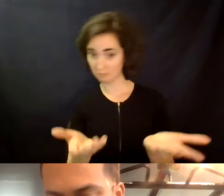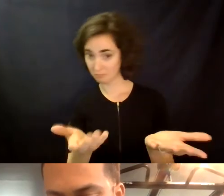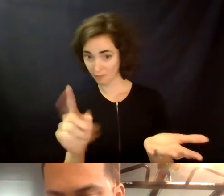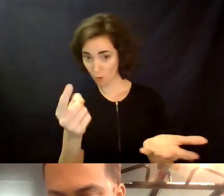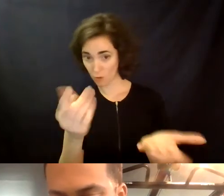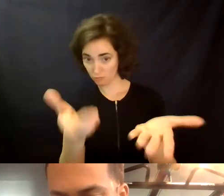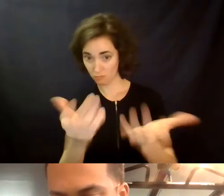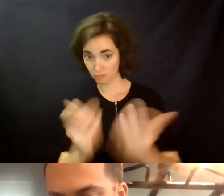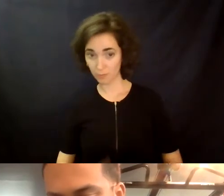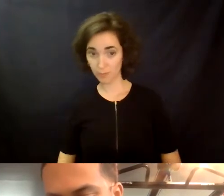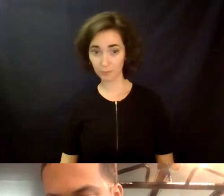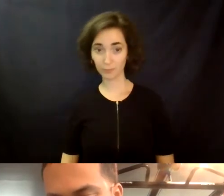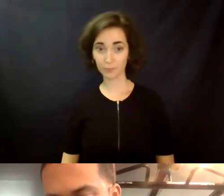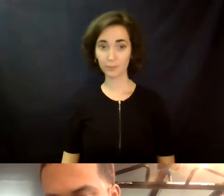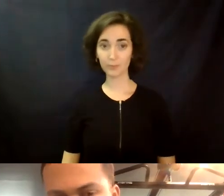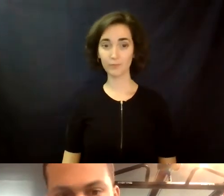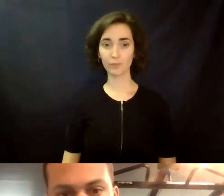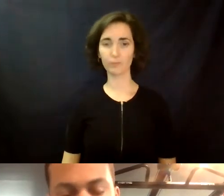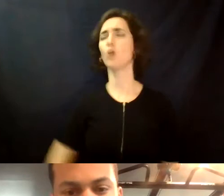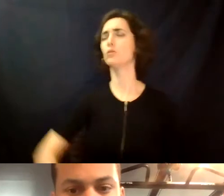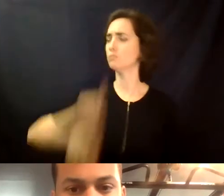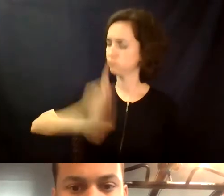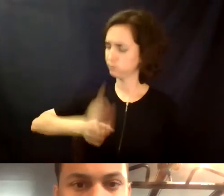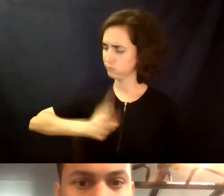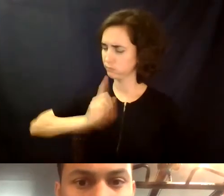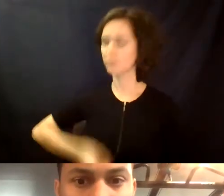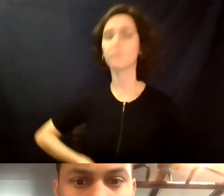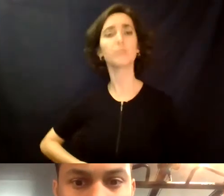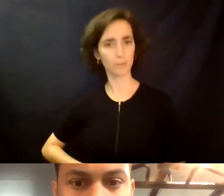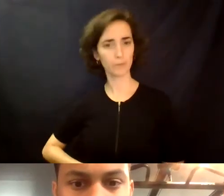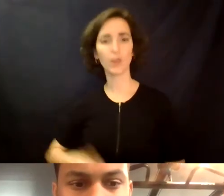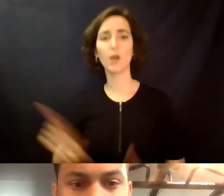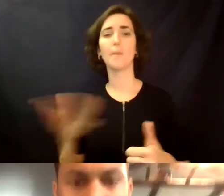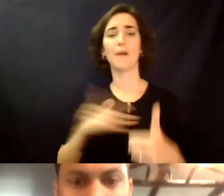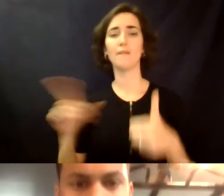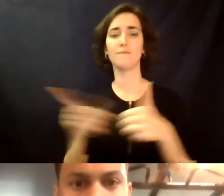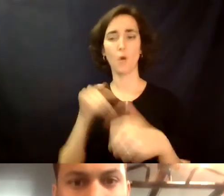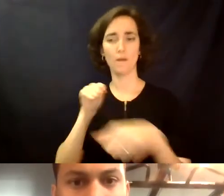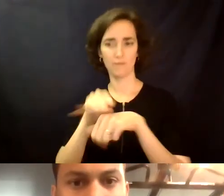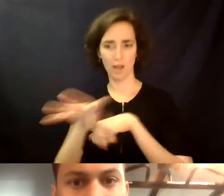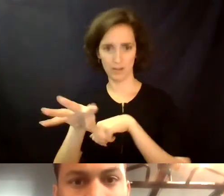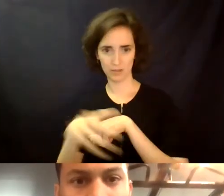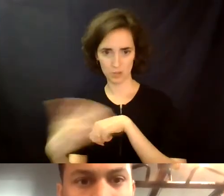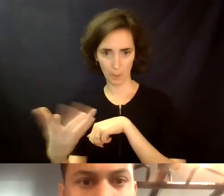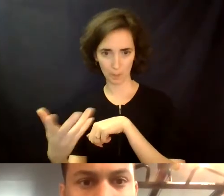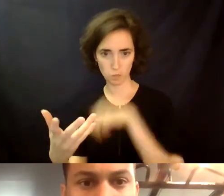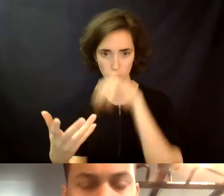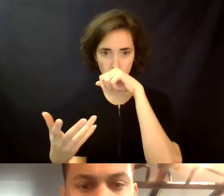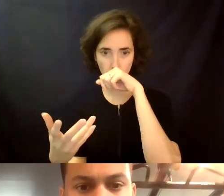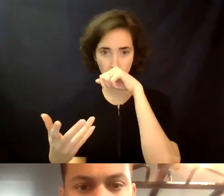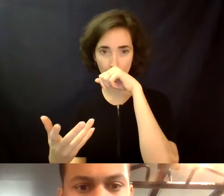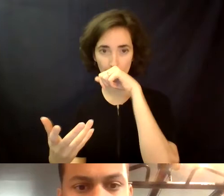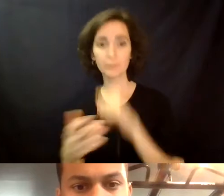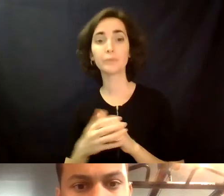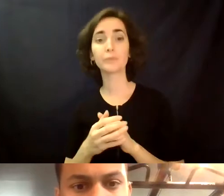first, Absolutely, take it Jamal. on. The first piece of advice I'd give to anybody is that, there's somebody